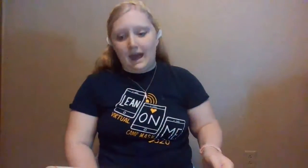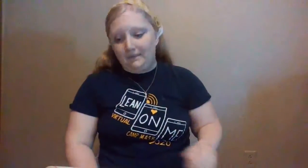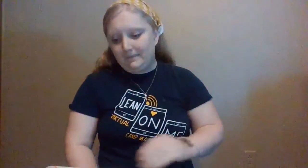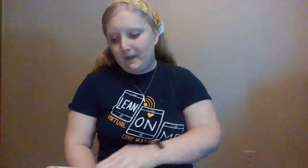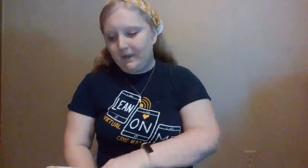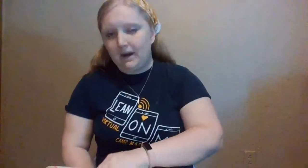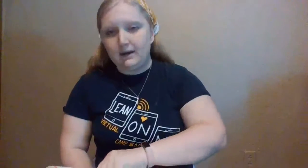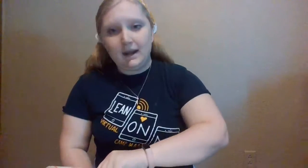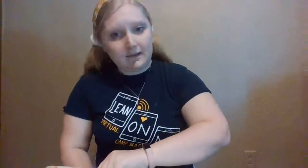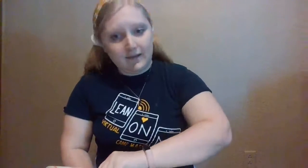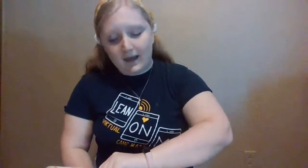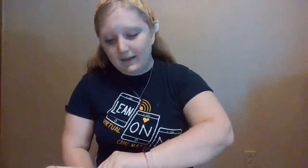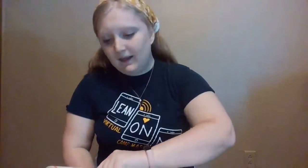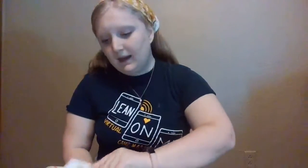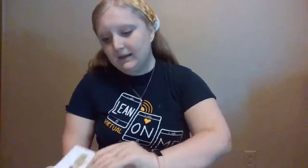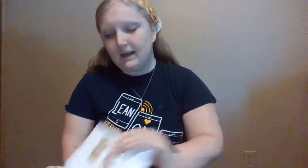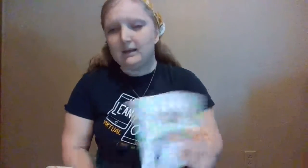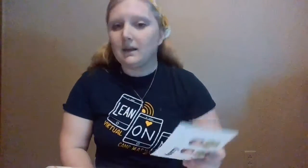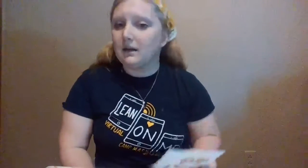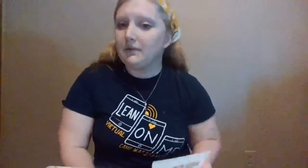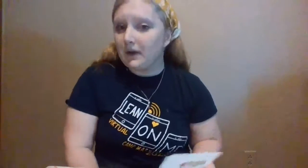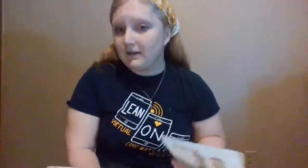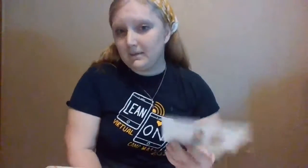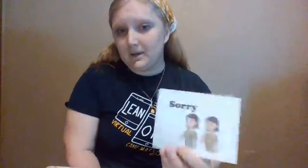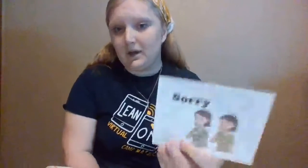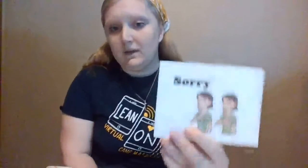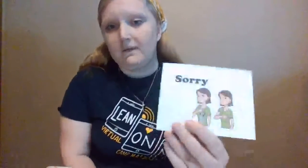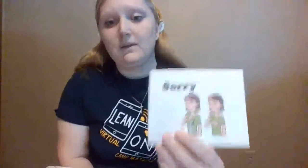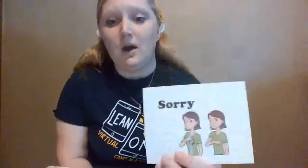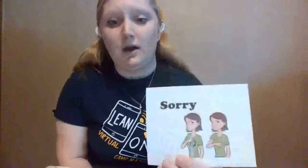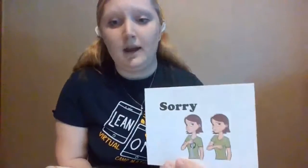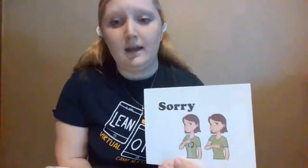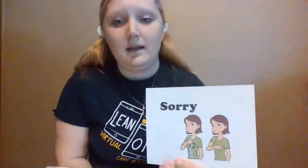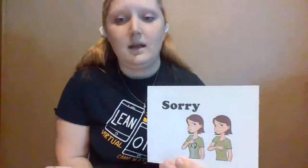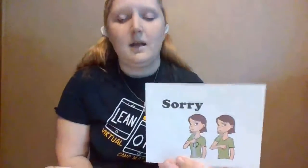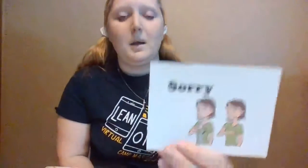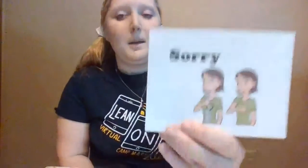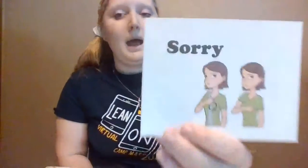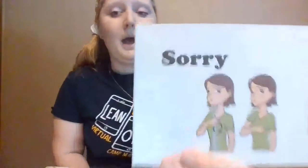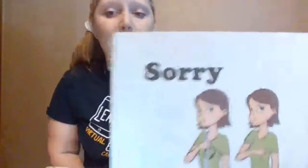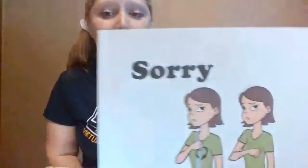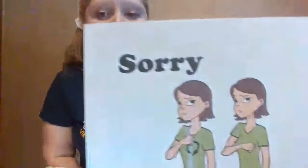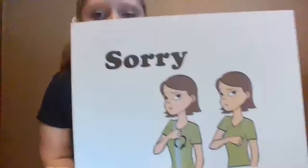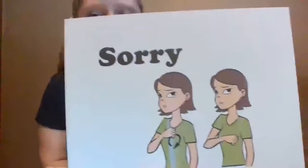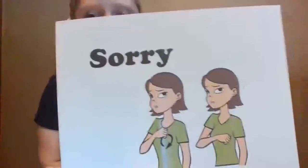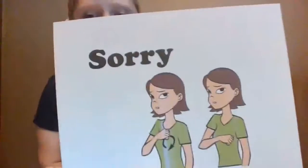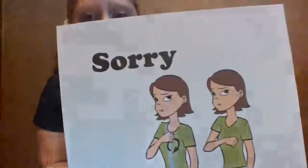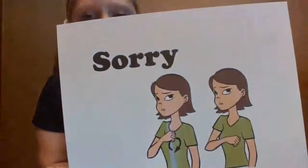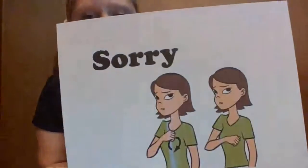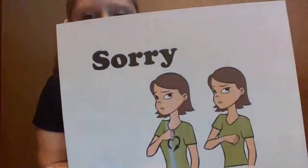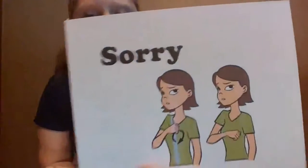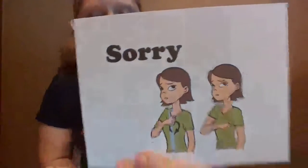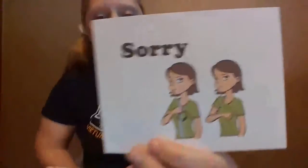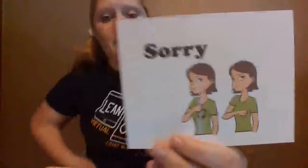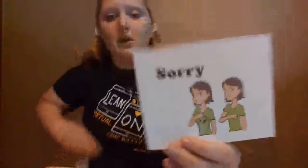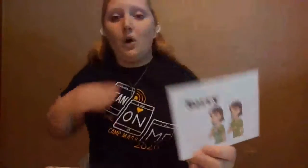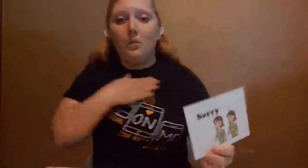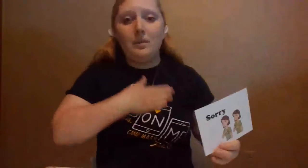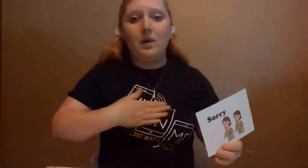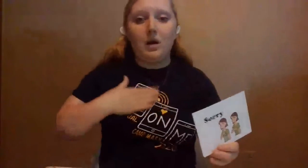Okay. And then our next sign, like I said, is going to look very similar. It's sorry. However, instead of an open